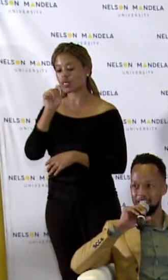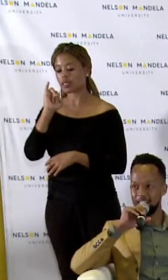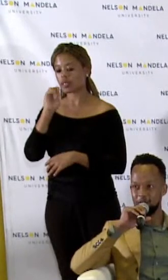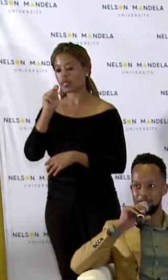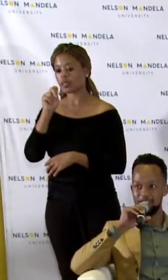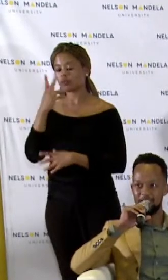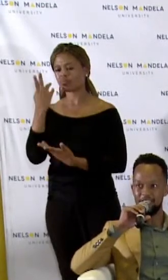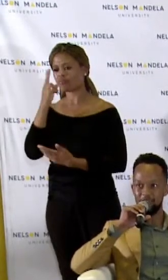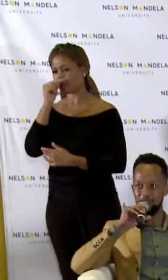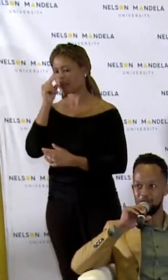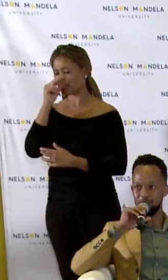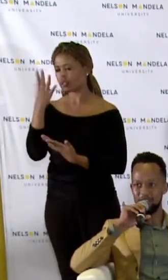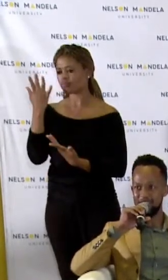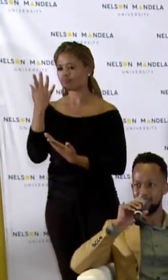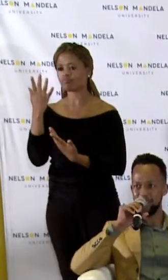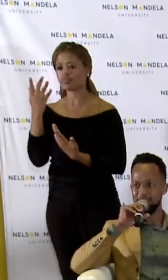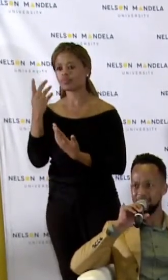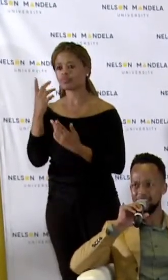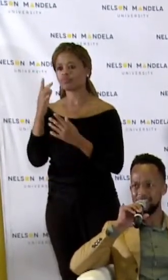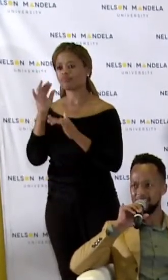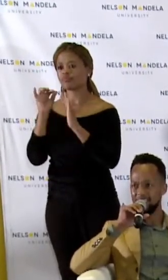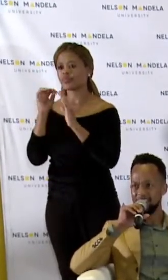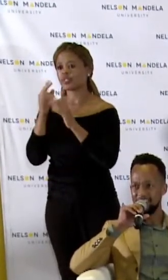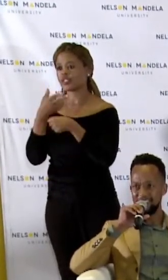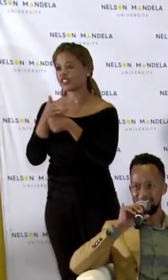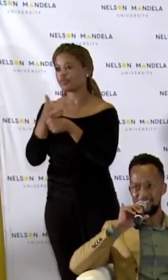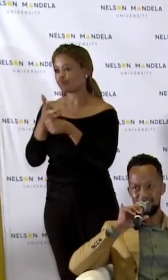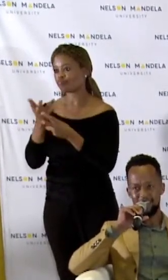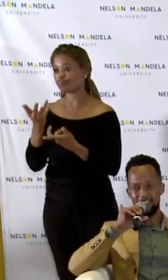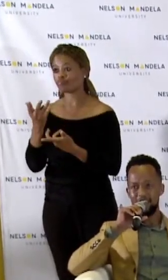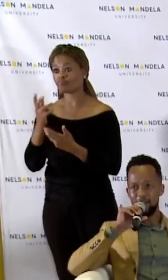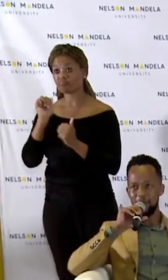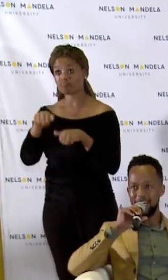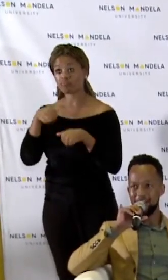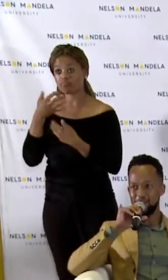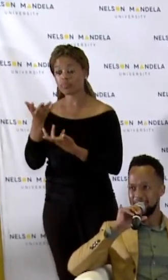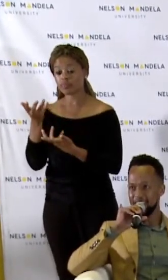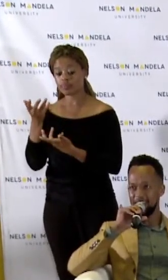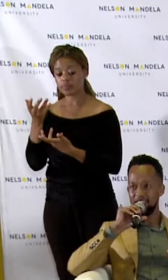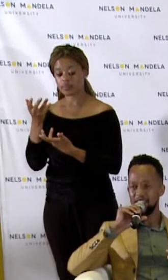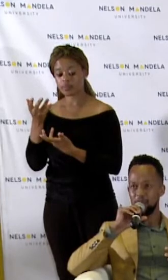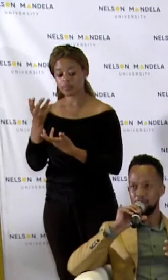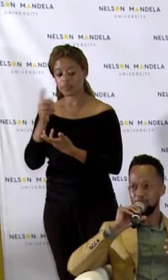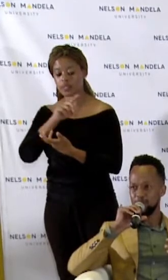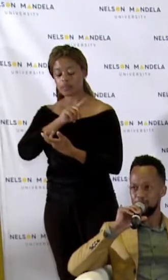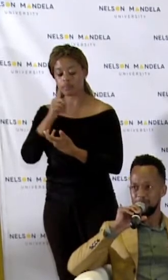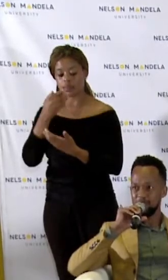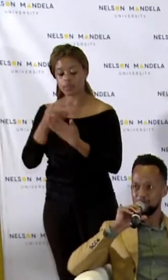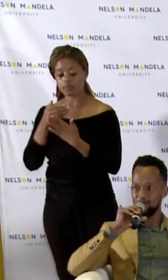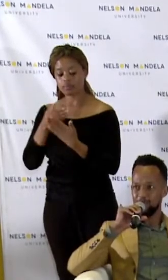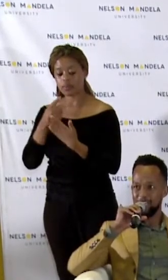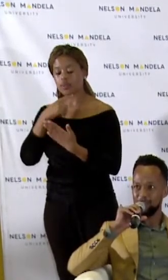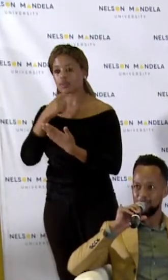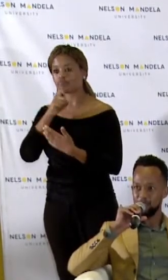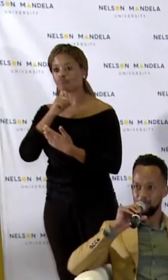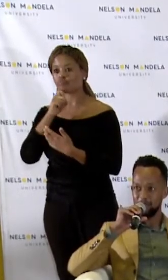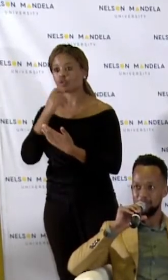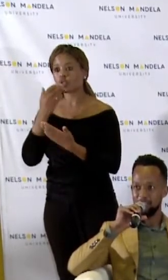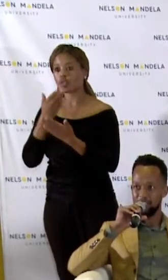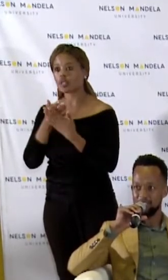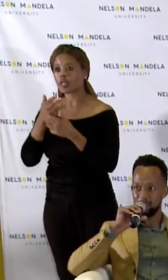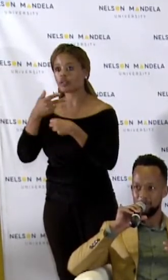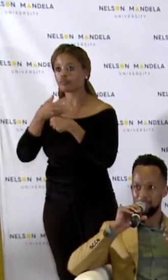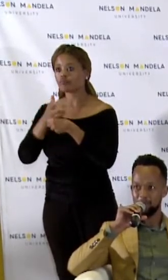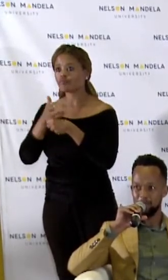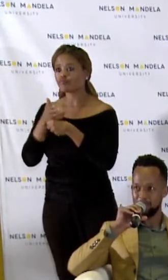find funny or entertaining videos. Is that correct? Yeah? But I find that in SA we also use it to find videos of